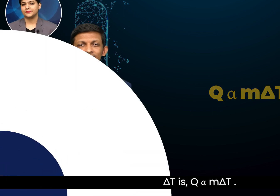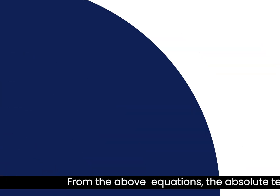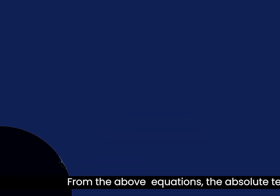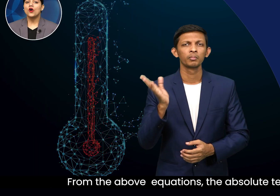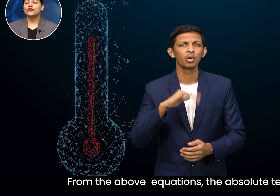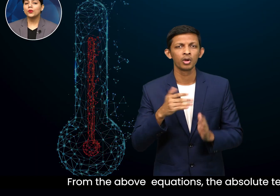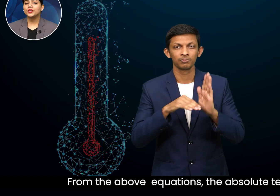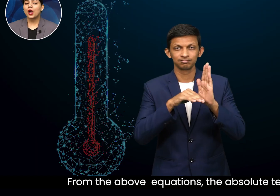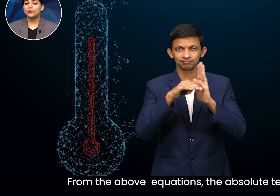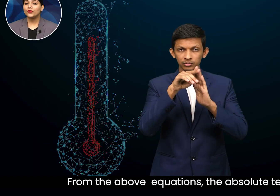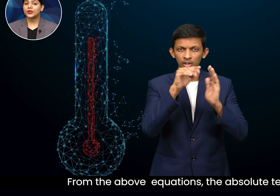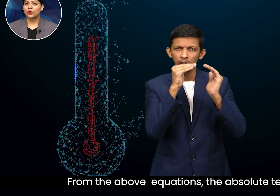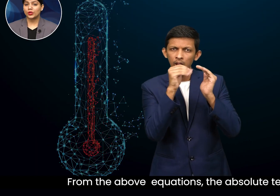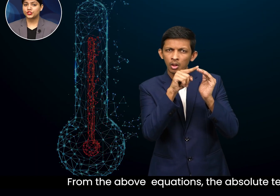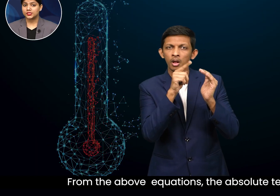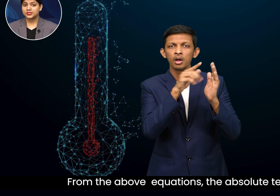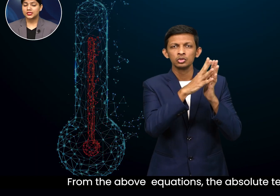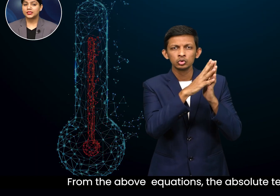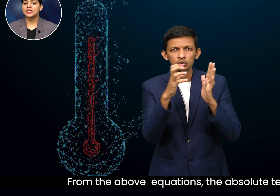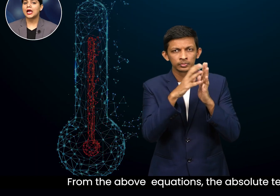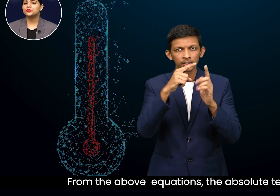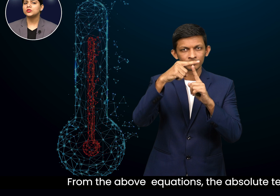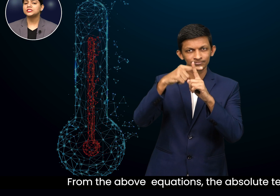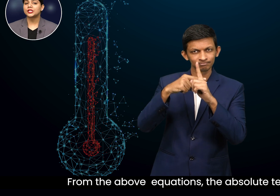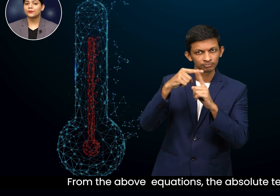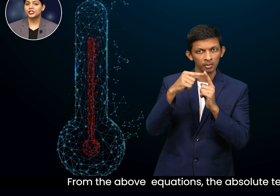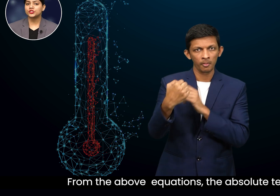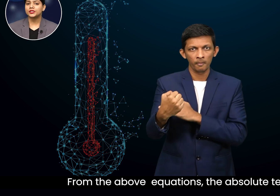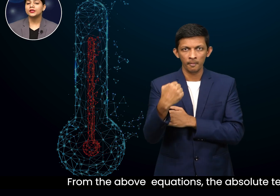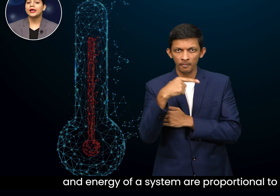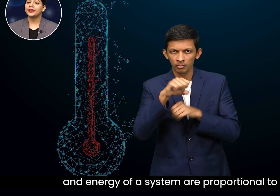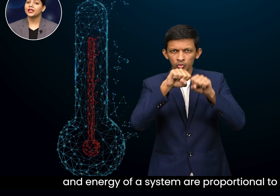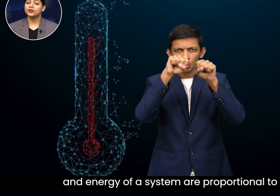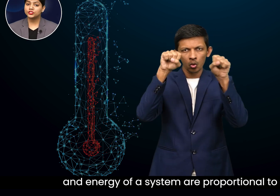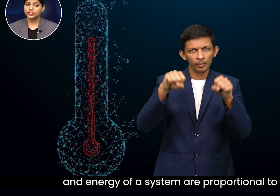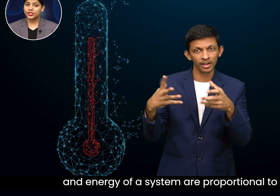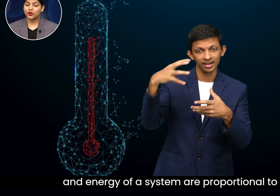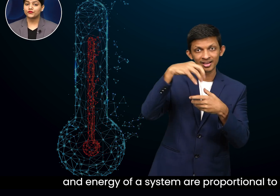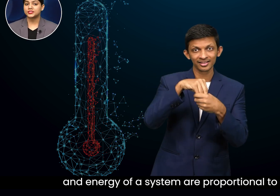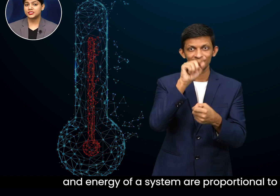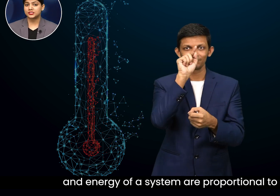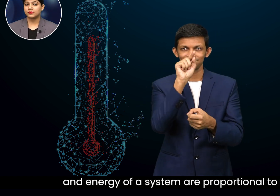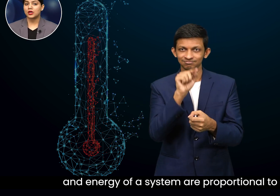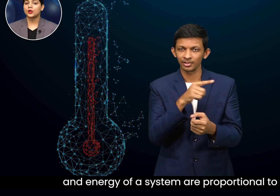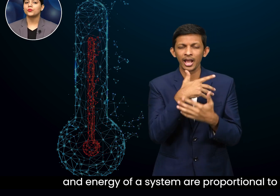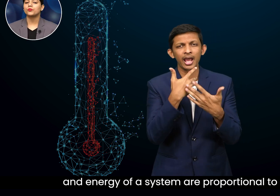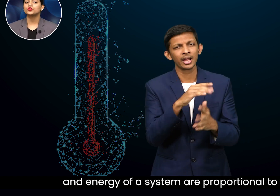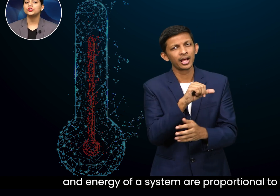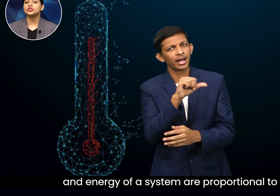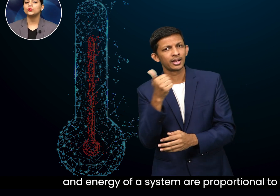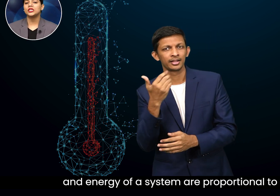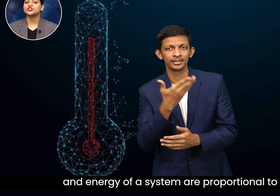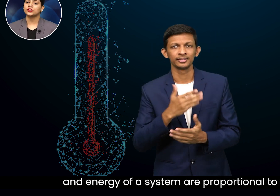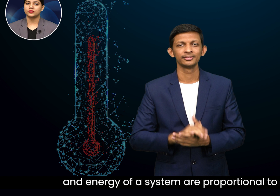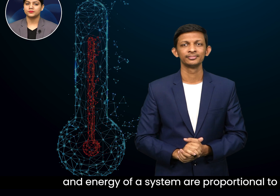T. From the above equations, the absolute temperature and energy of a system are